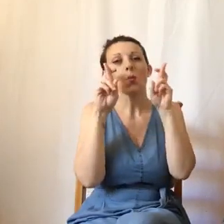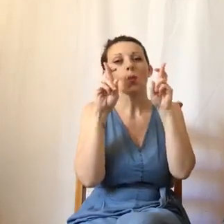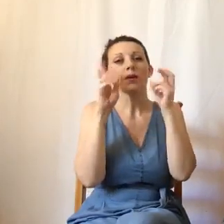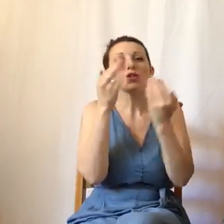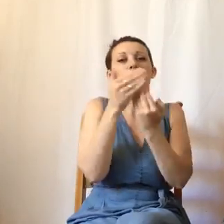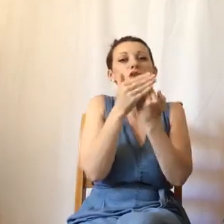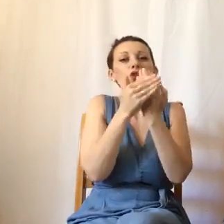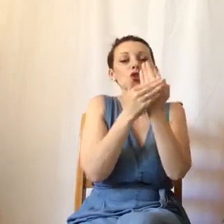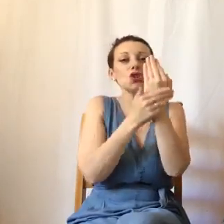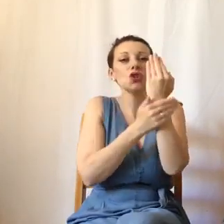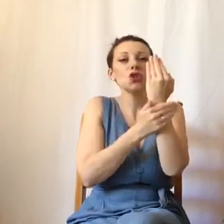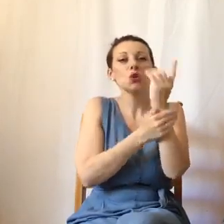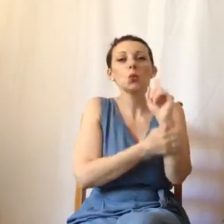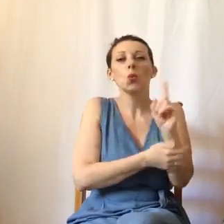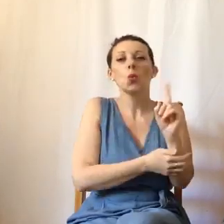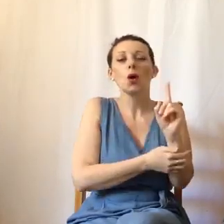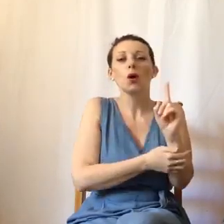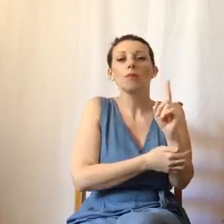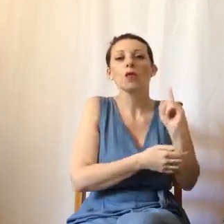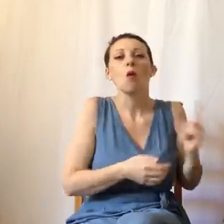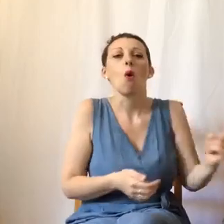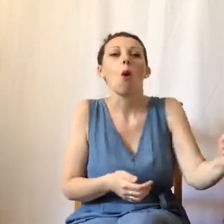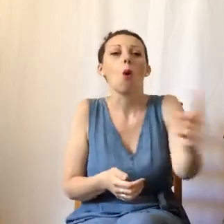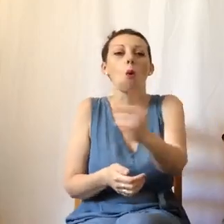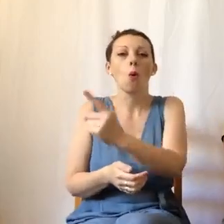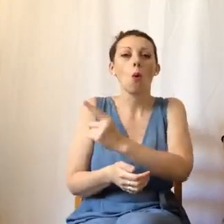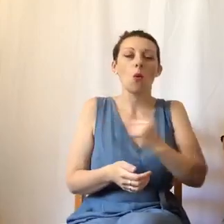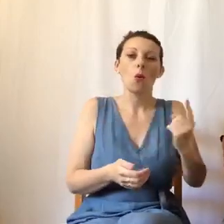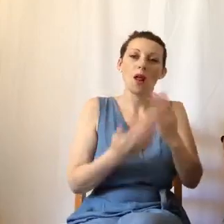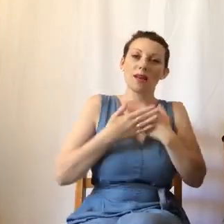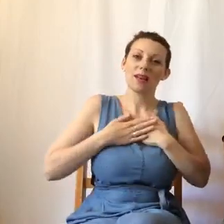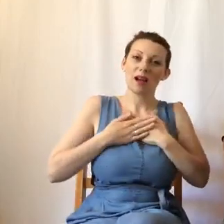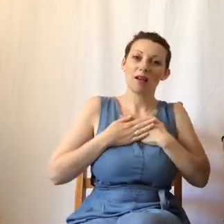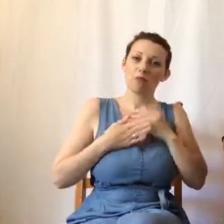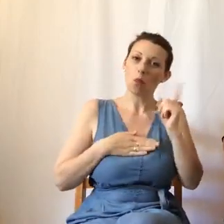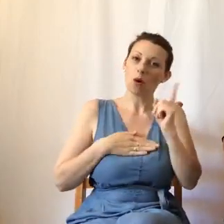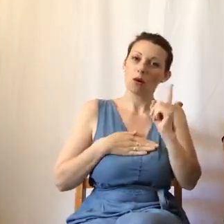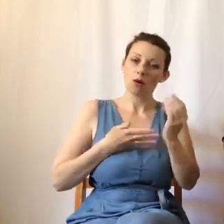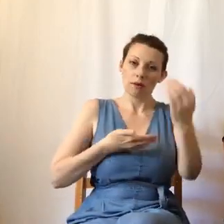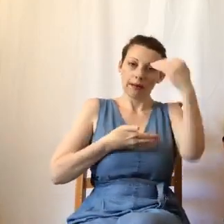what's deep inside ourselves and others too.